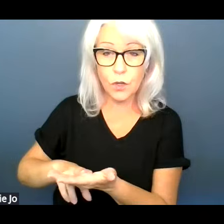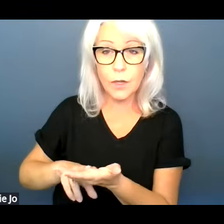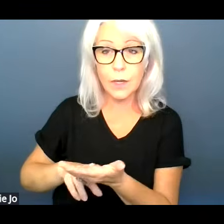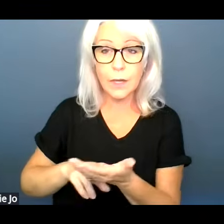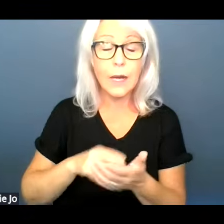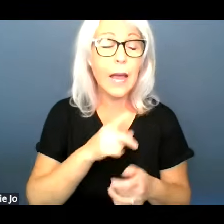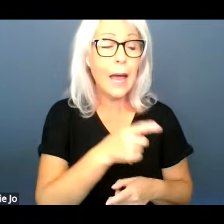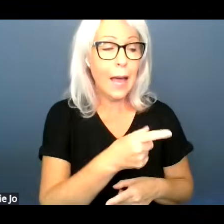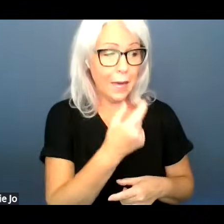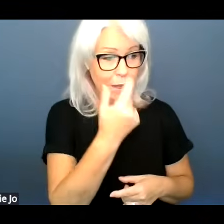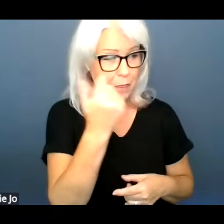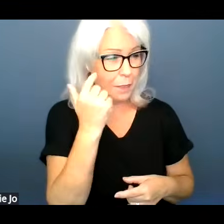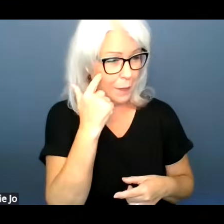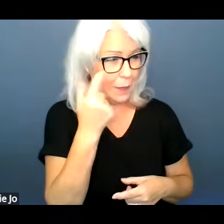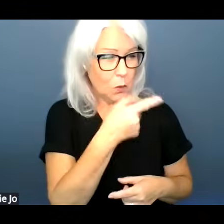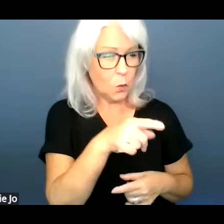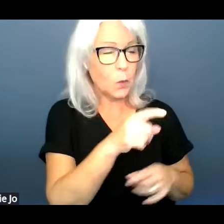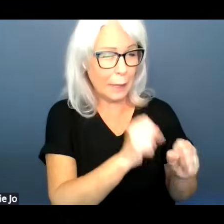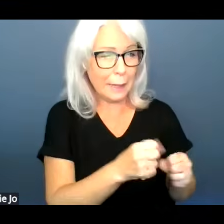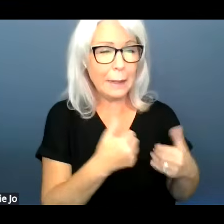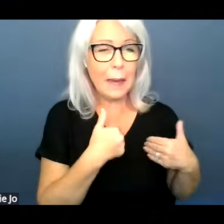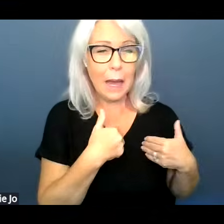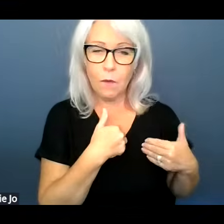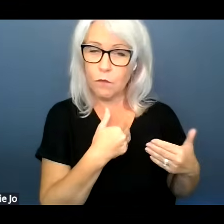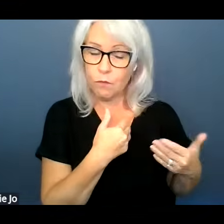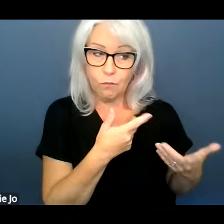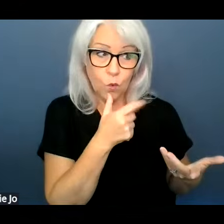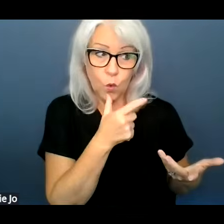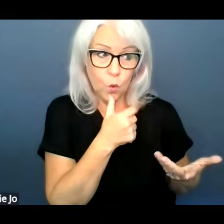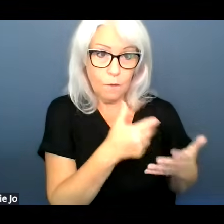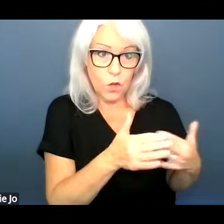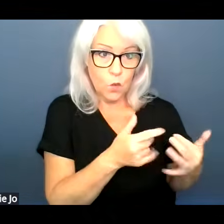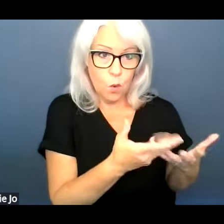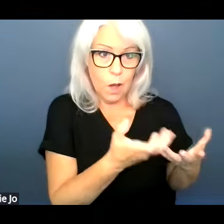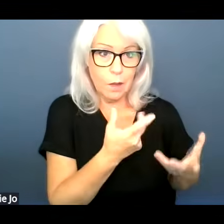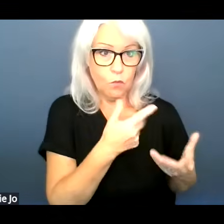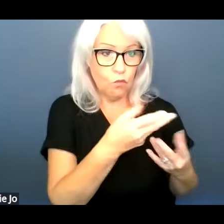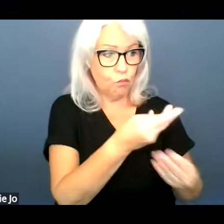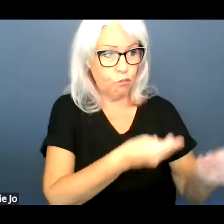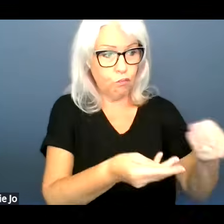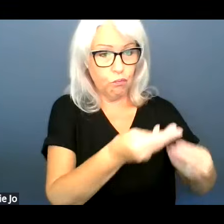have whoever you want circulate your petitions.